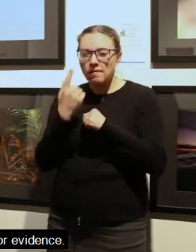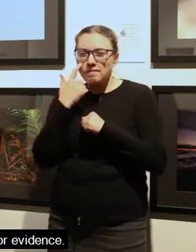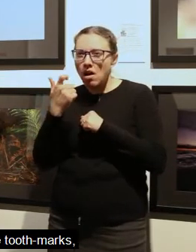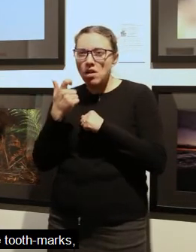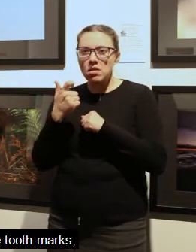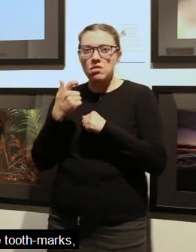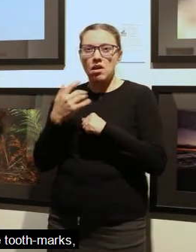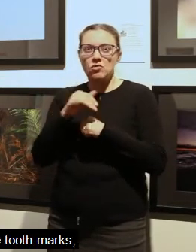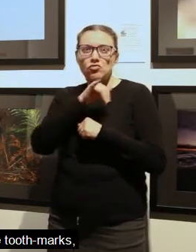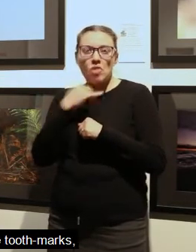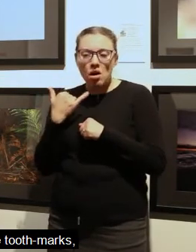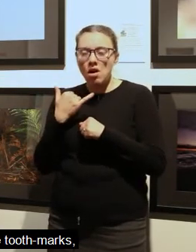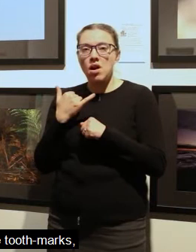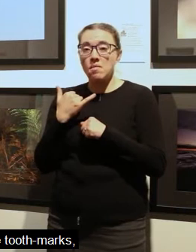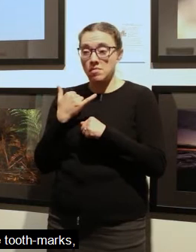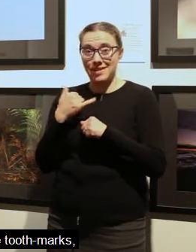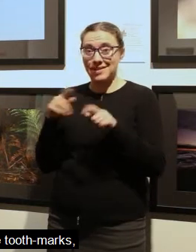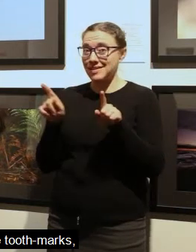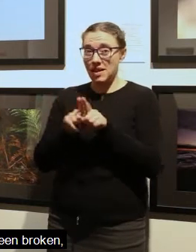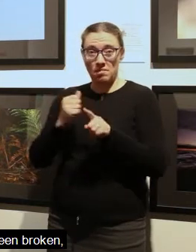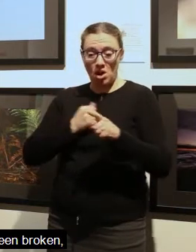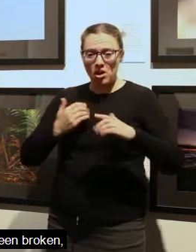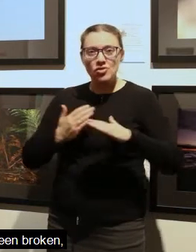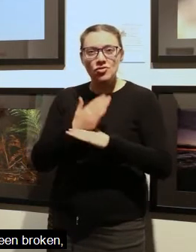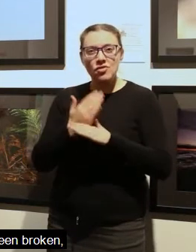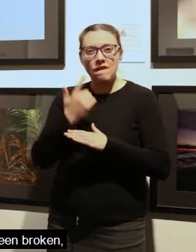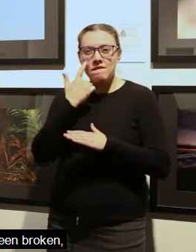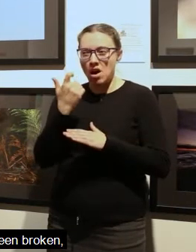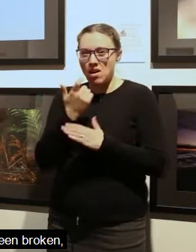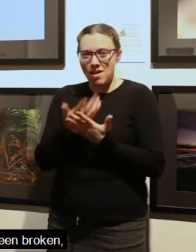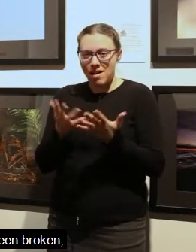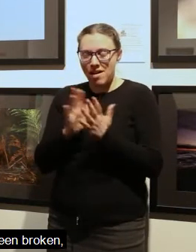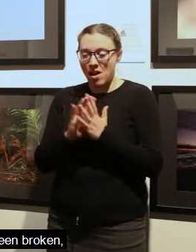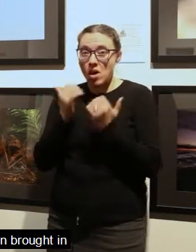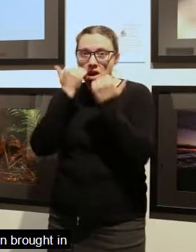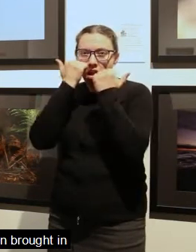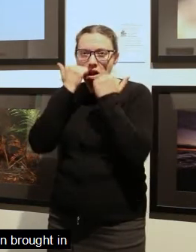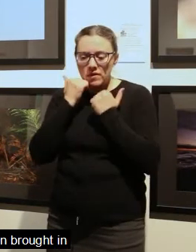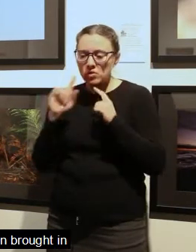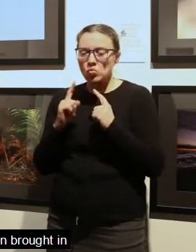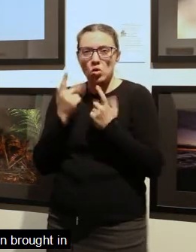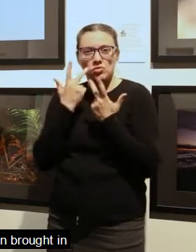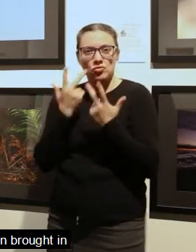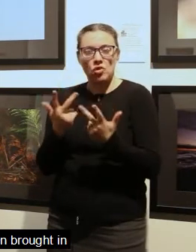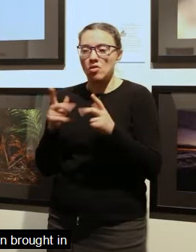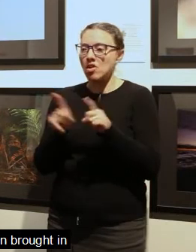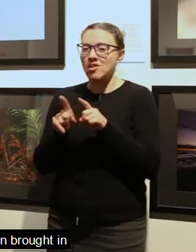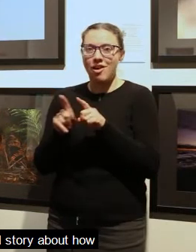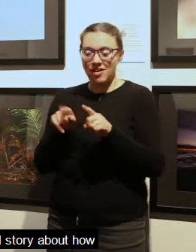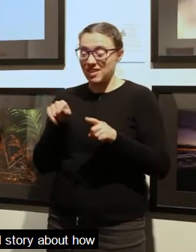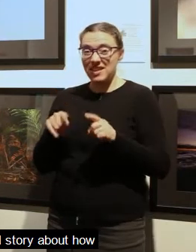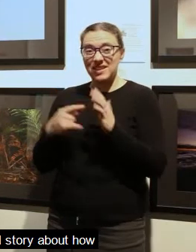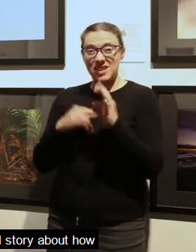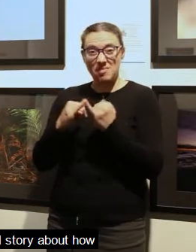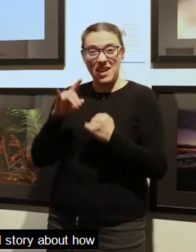evidence. So we look at things like tooth marks, how the bones have been broken, what animals have been brought in,